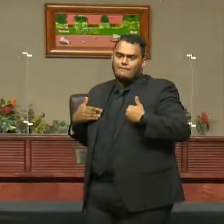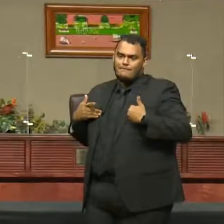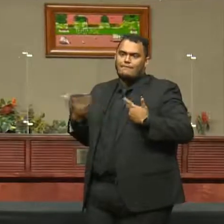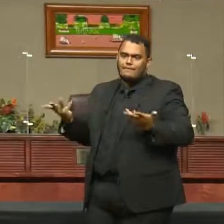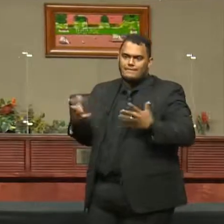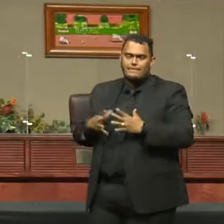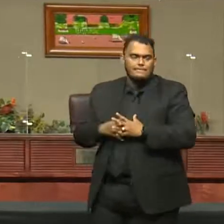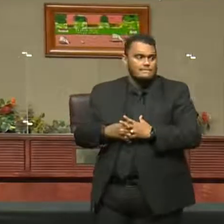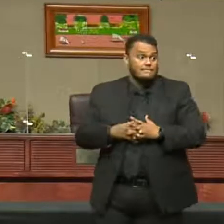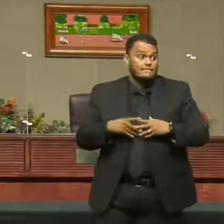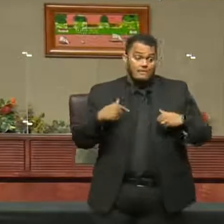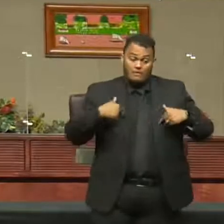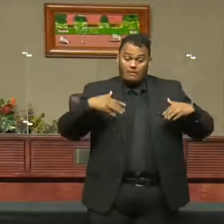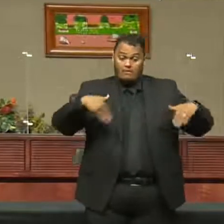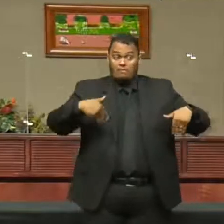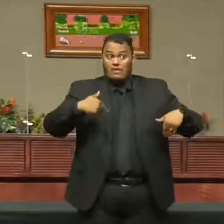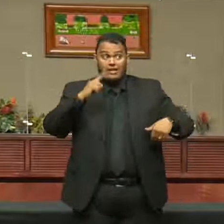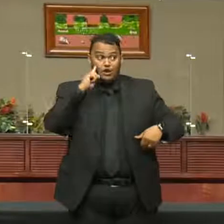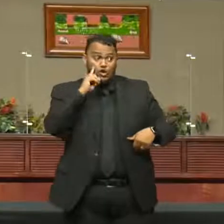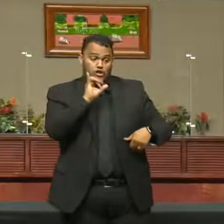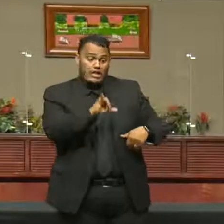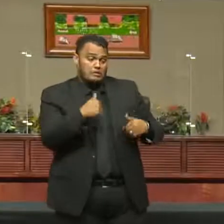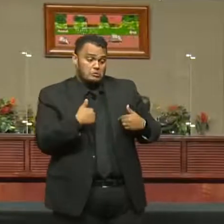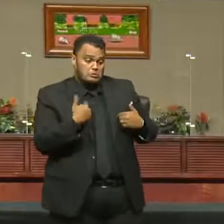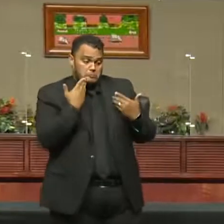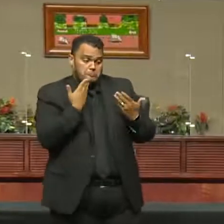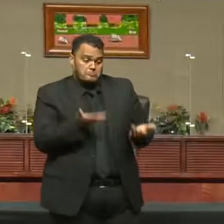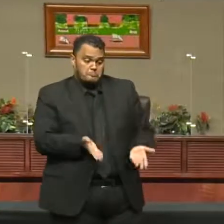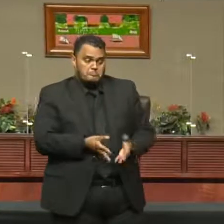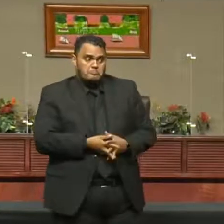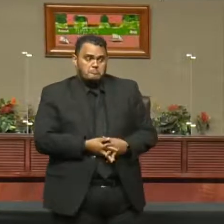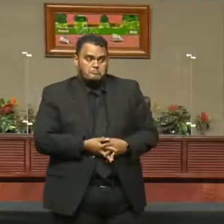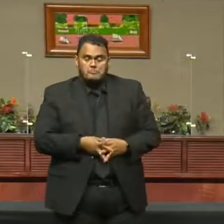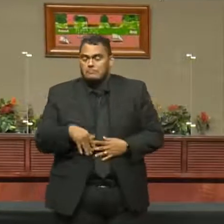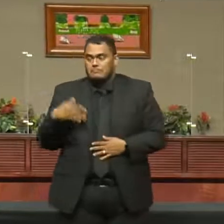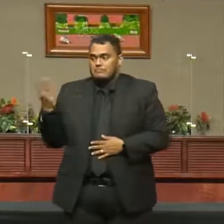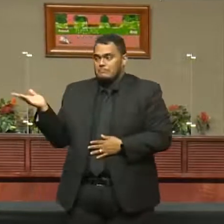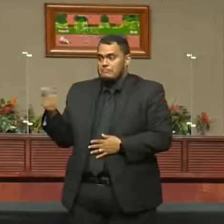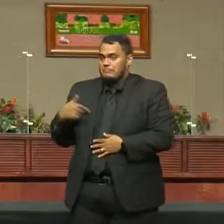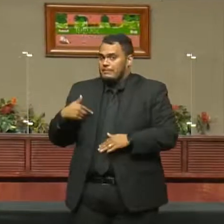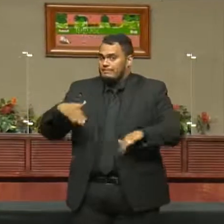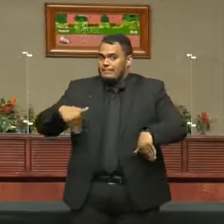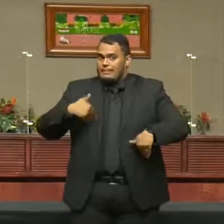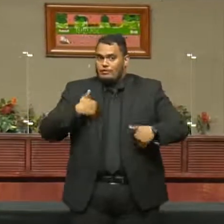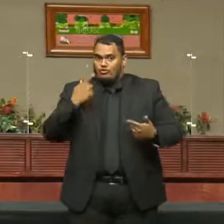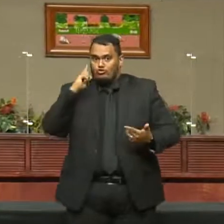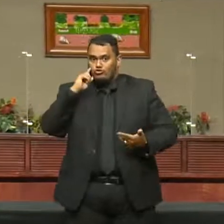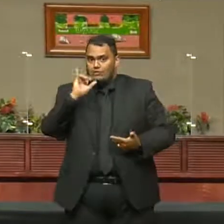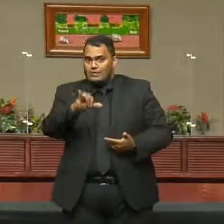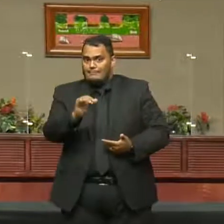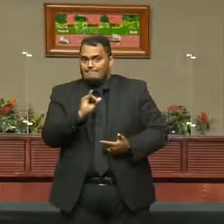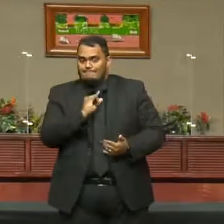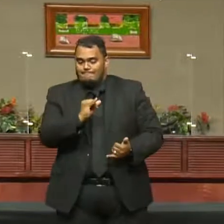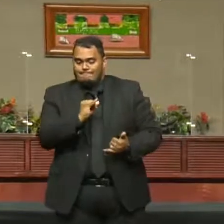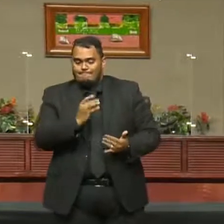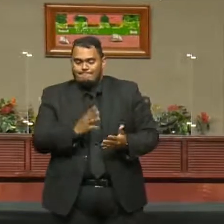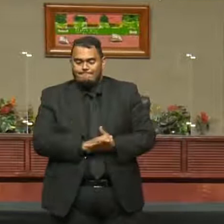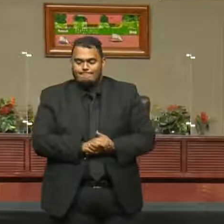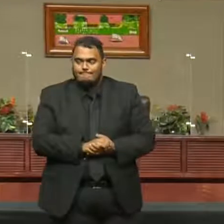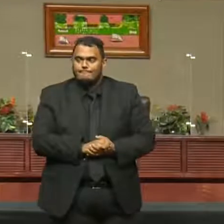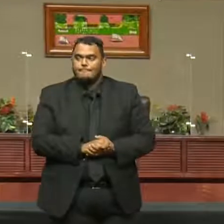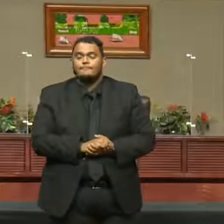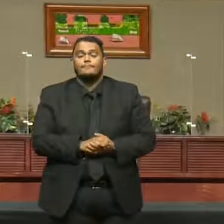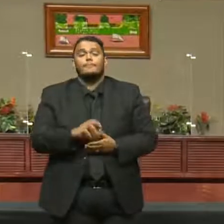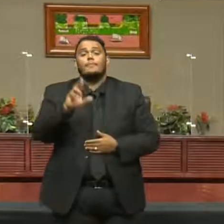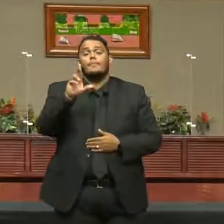I hadn't heard that, so. I haven't heard either. This last question is from Ryan Lynch with the